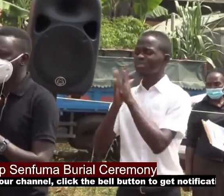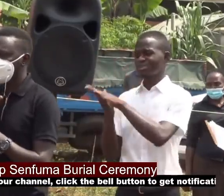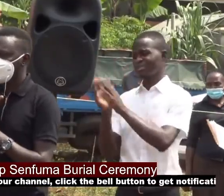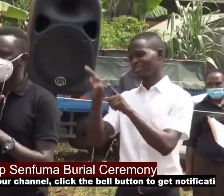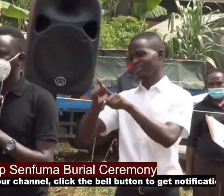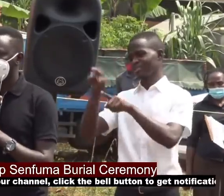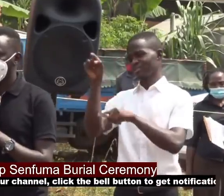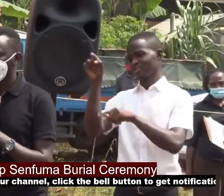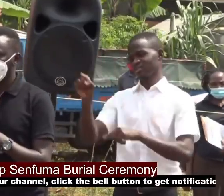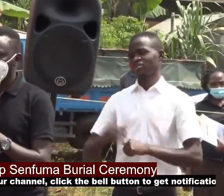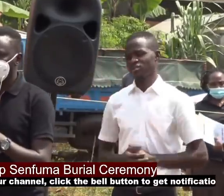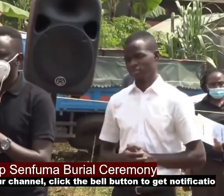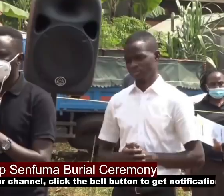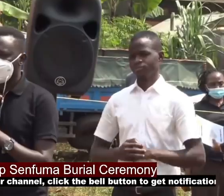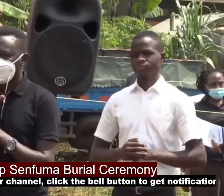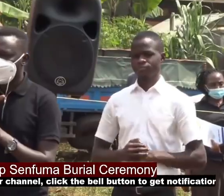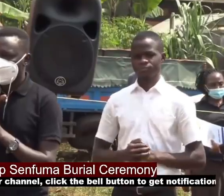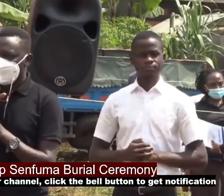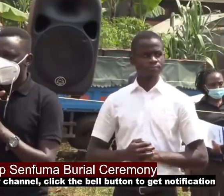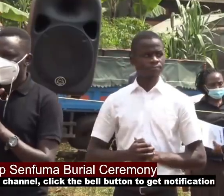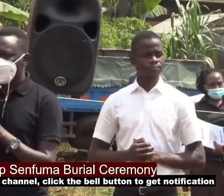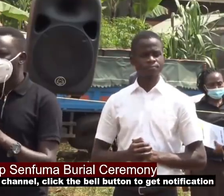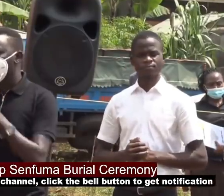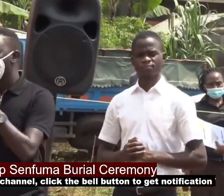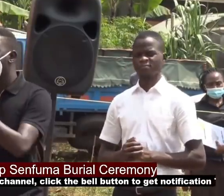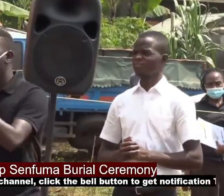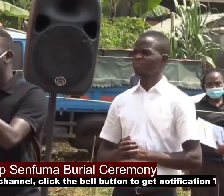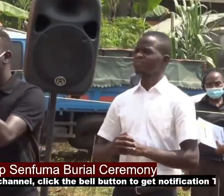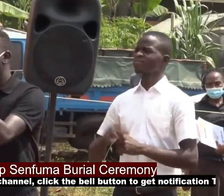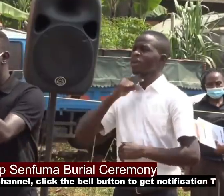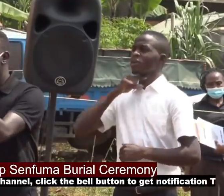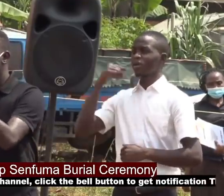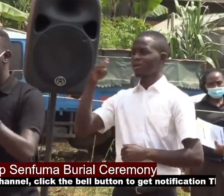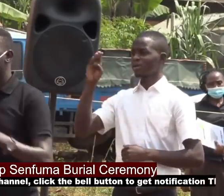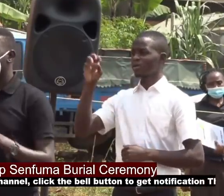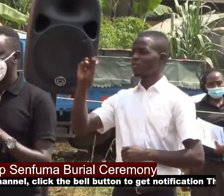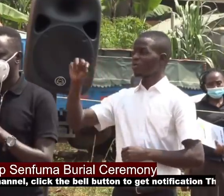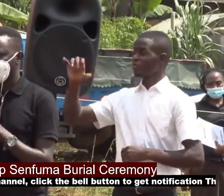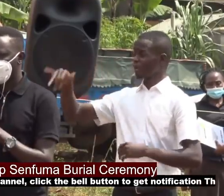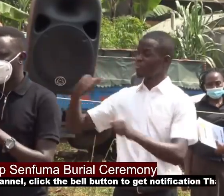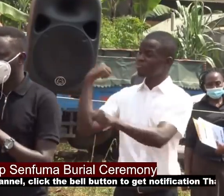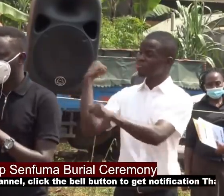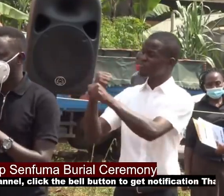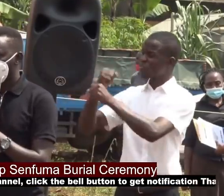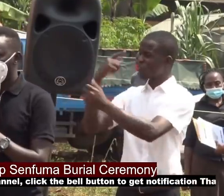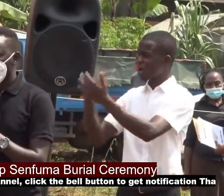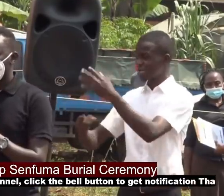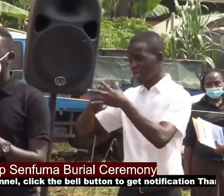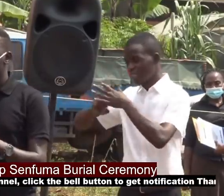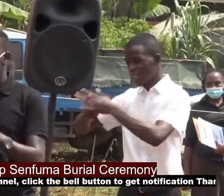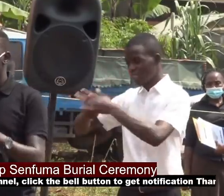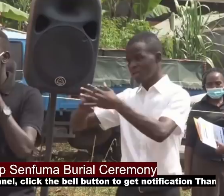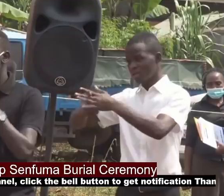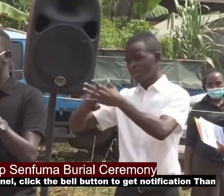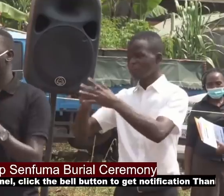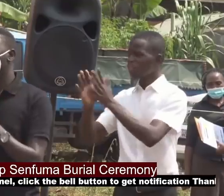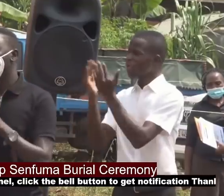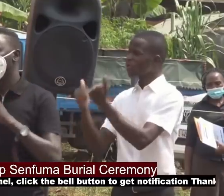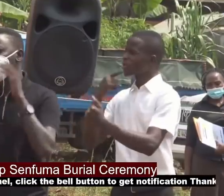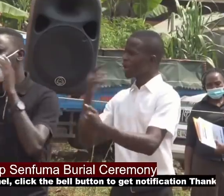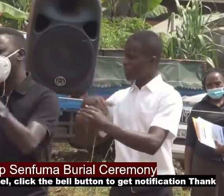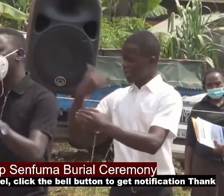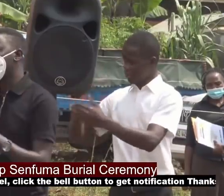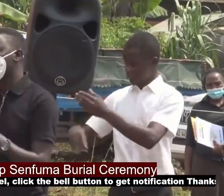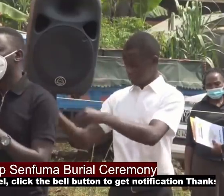And I told him, I also want to be like you people. Pastor Bono yali makanika. Pastor Boni was a mechanic. Nangamba bulunako